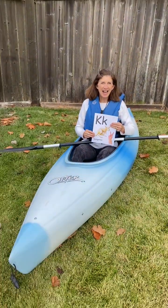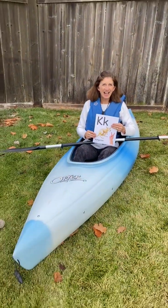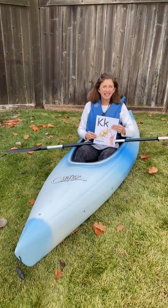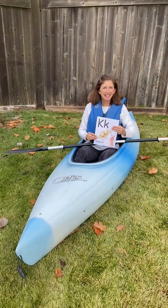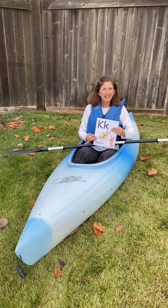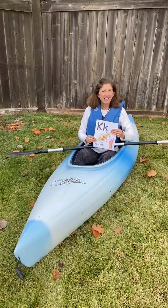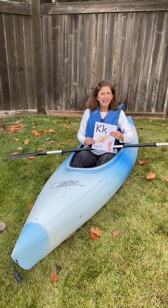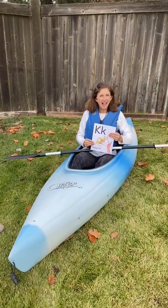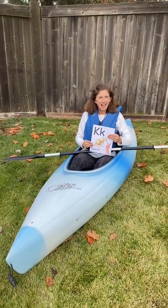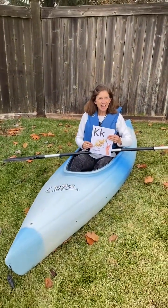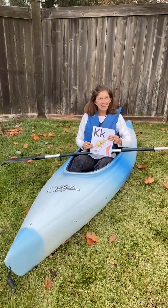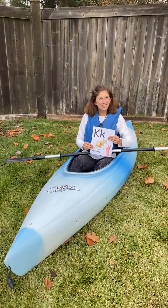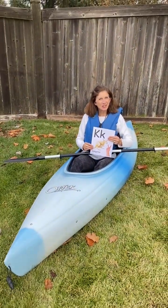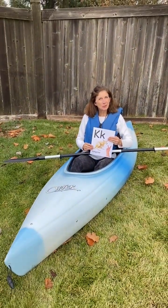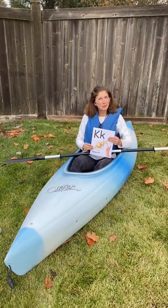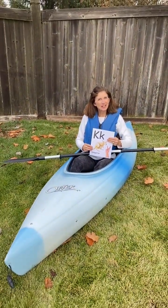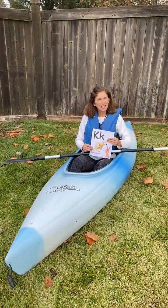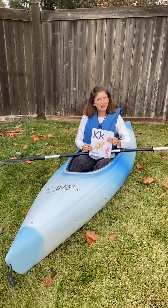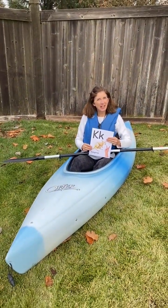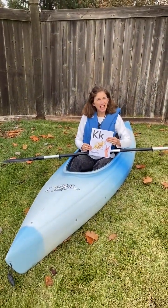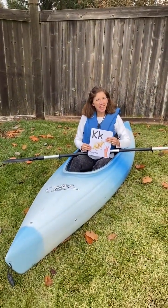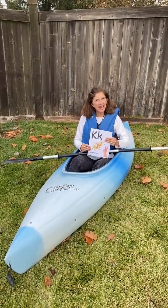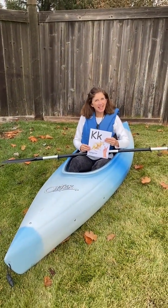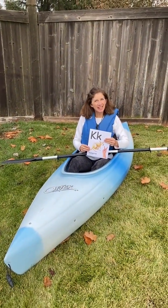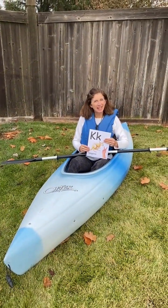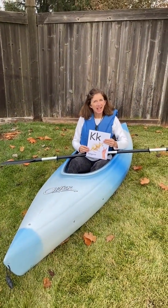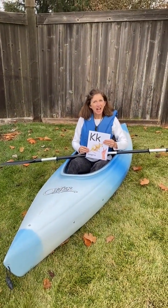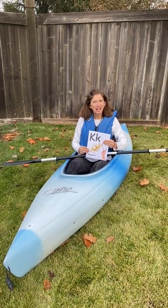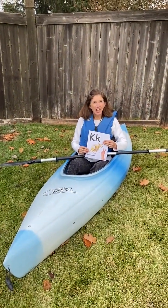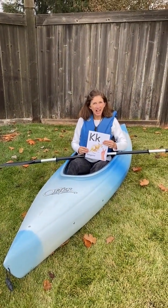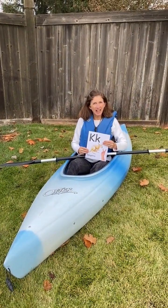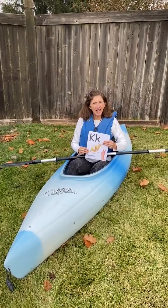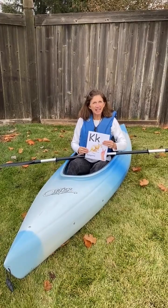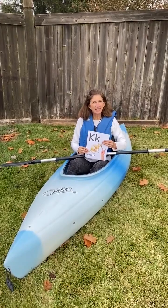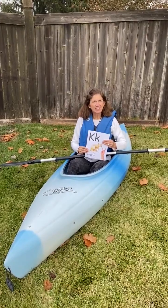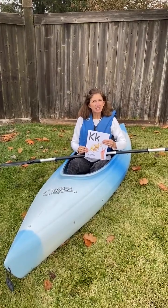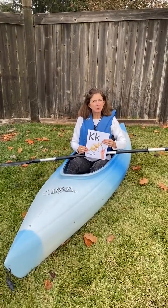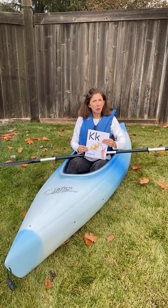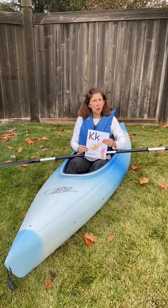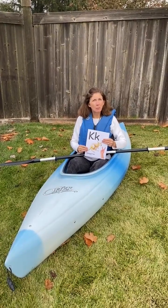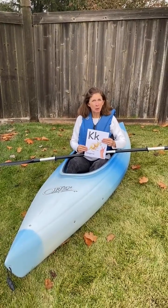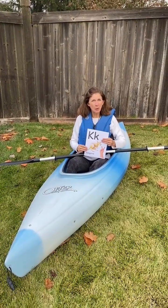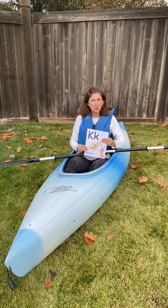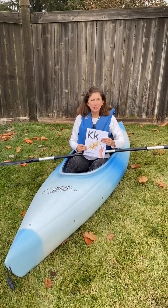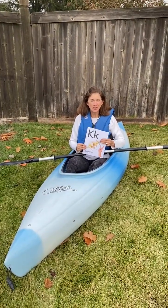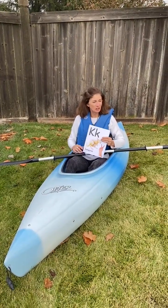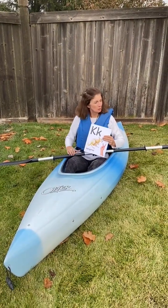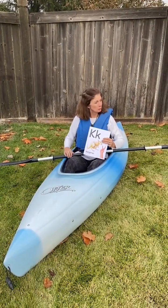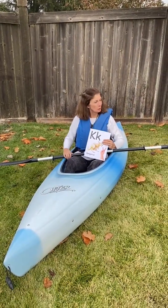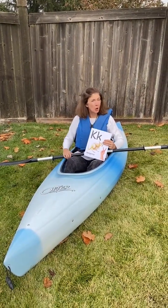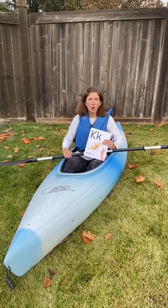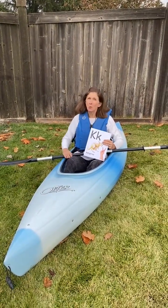Kayak. Kayak starts with the letter K. A kayak is a small boat that you row with